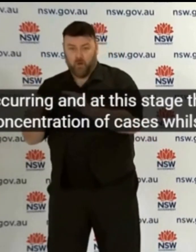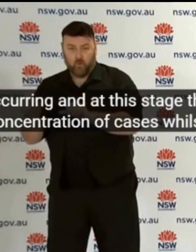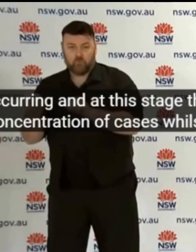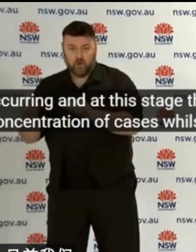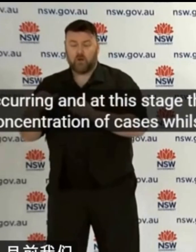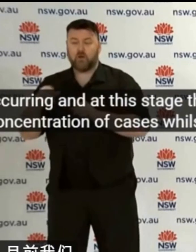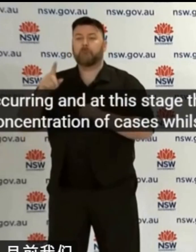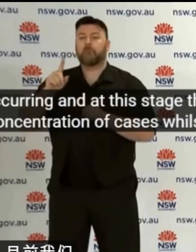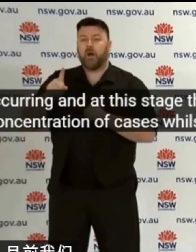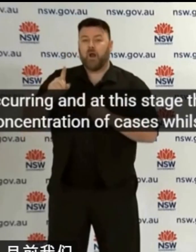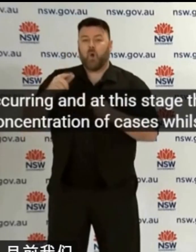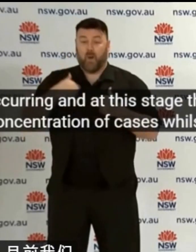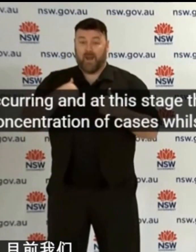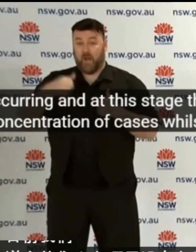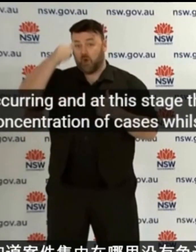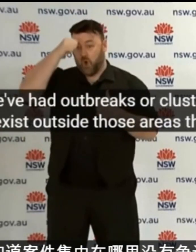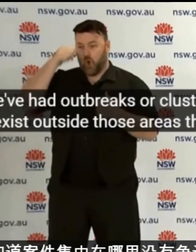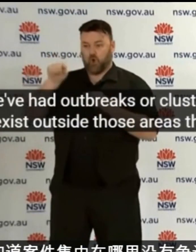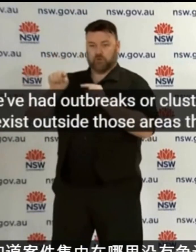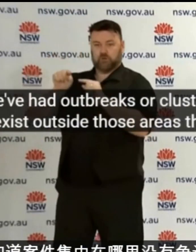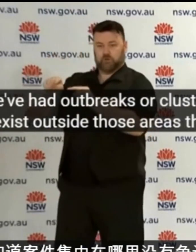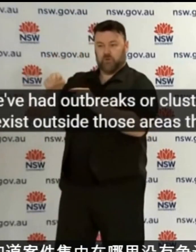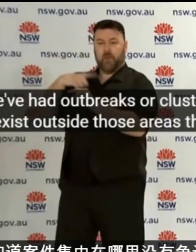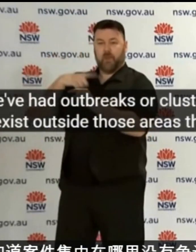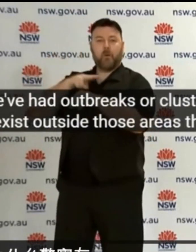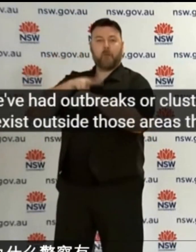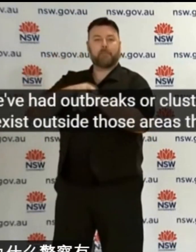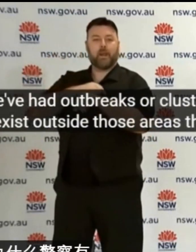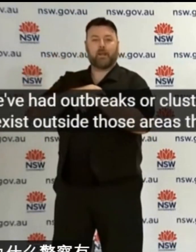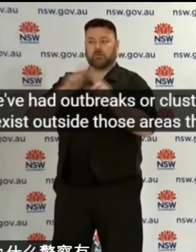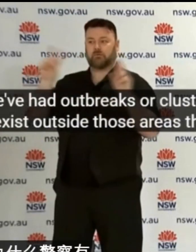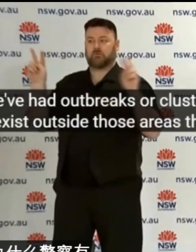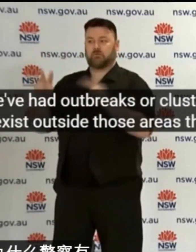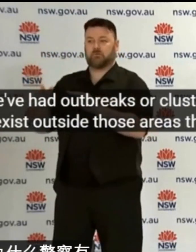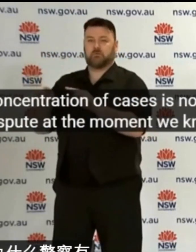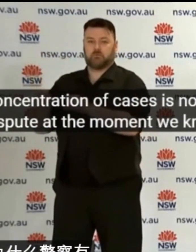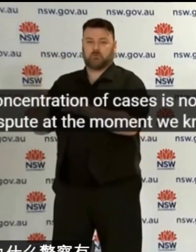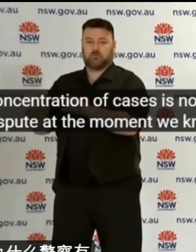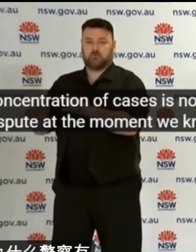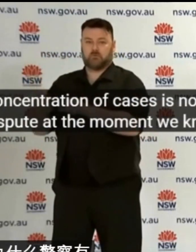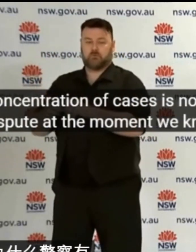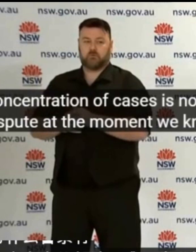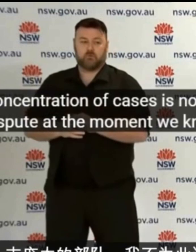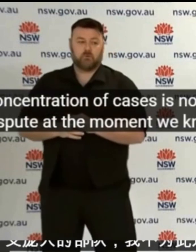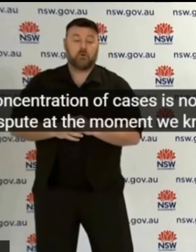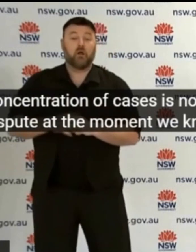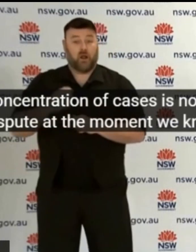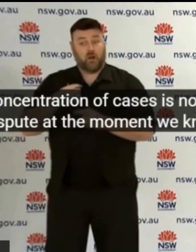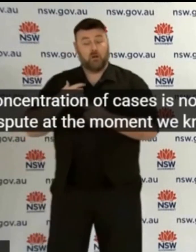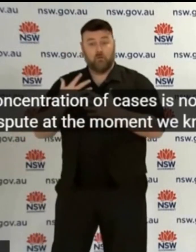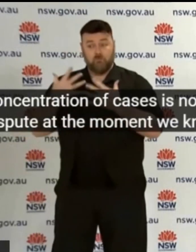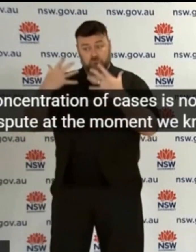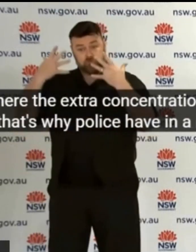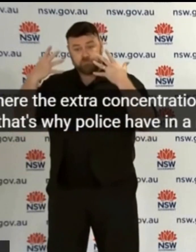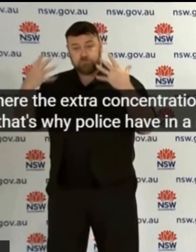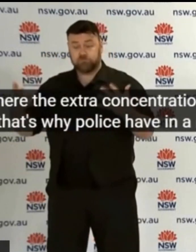know where the extra concentration is. That's why police have, in large force, and I don't apologise for that, have